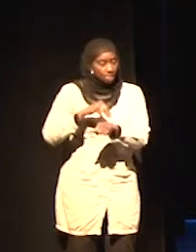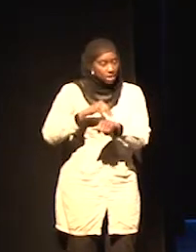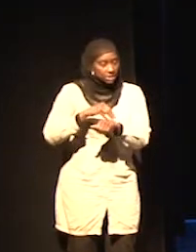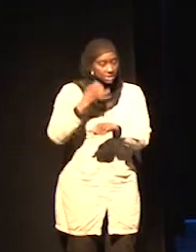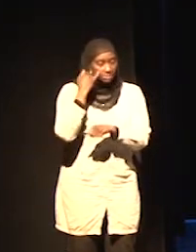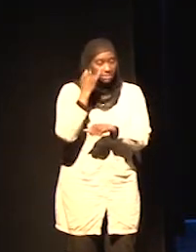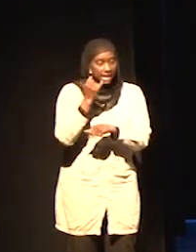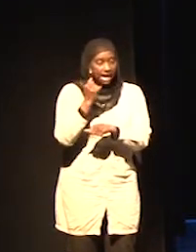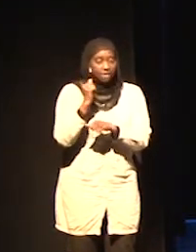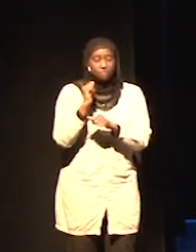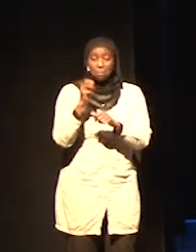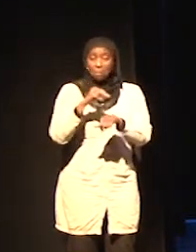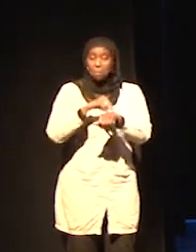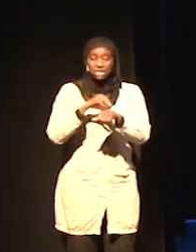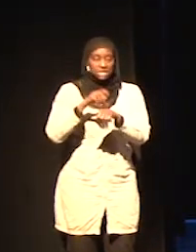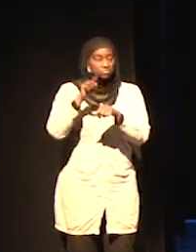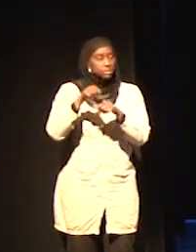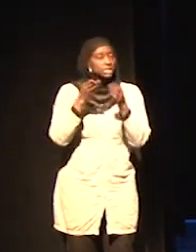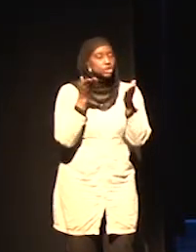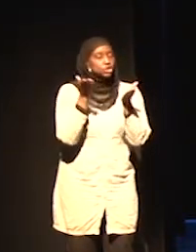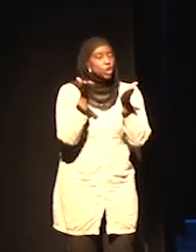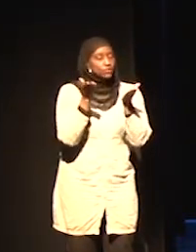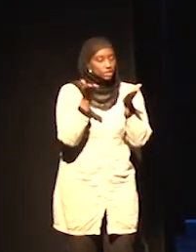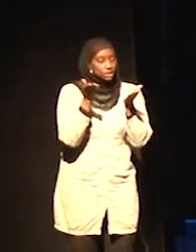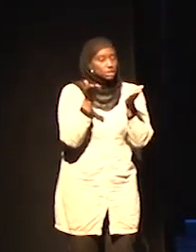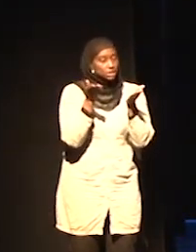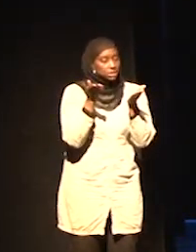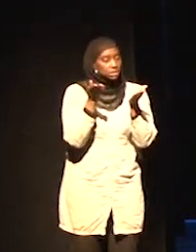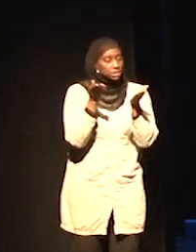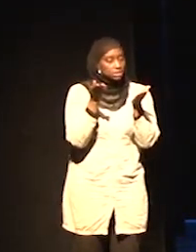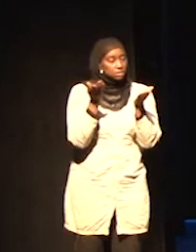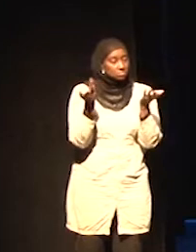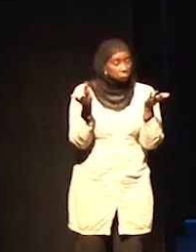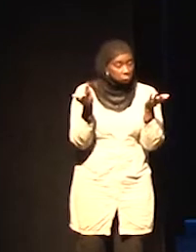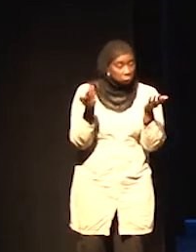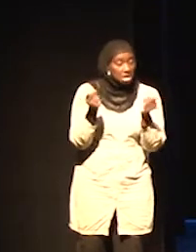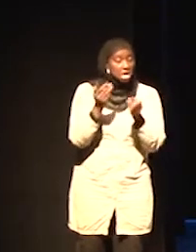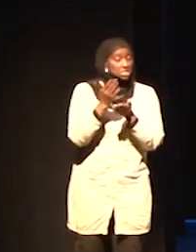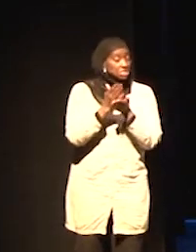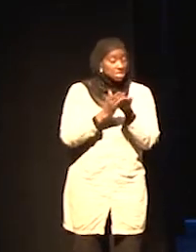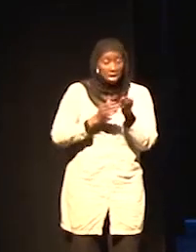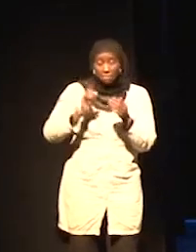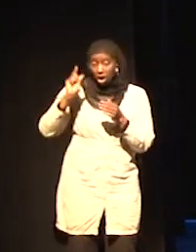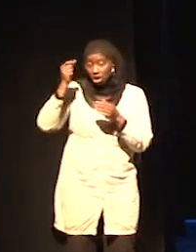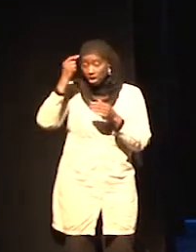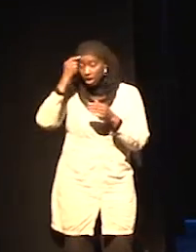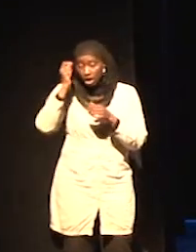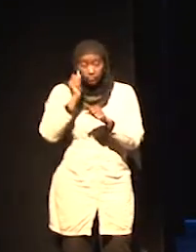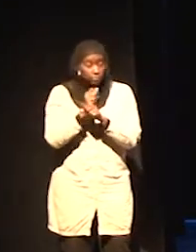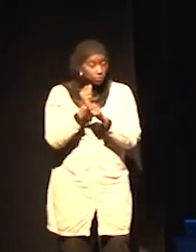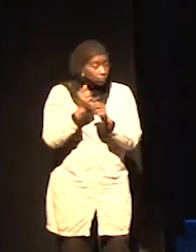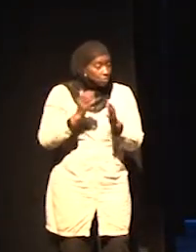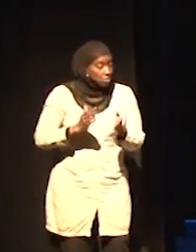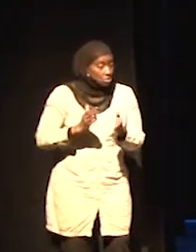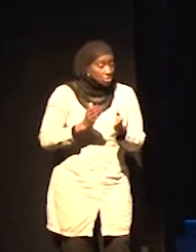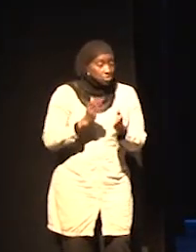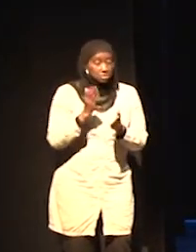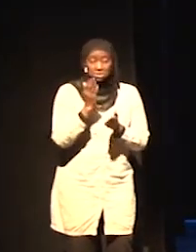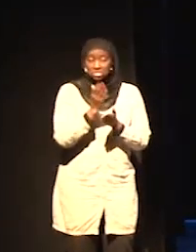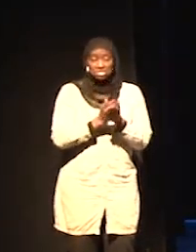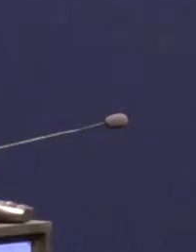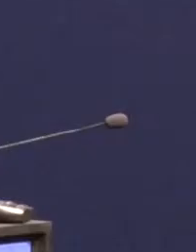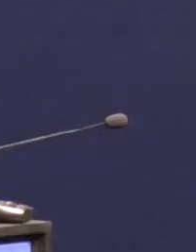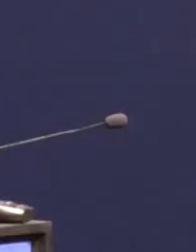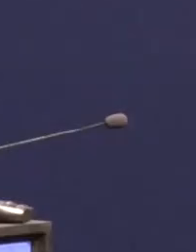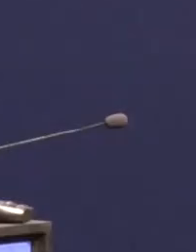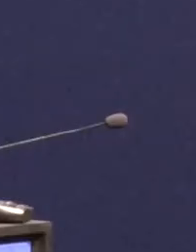almost 1,000 of them. They take turn. Some of them are government employees. Some of them are holders of the very high office